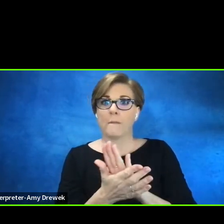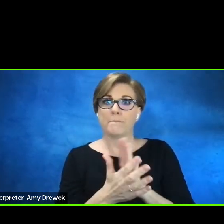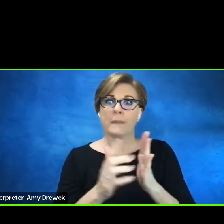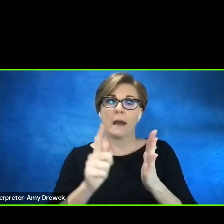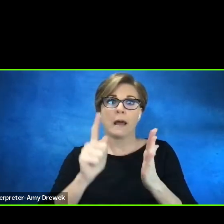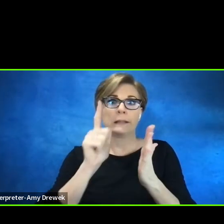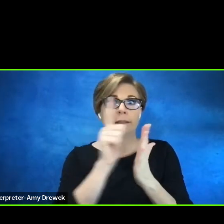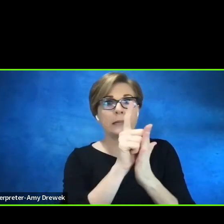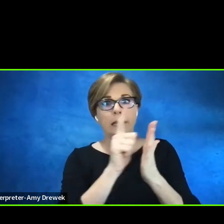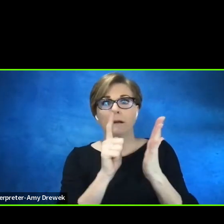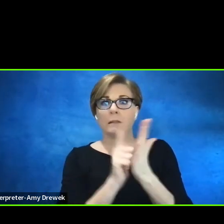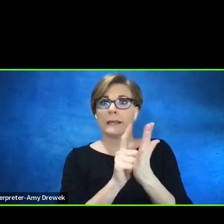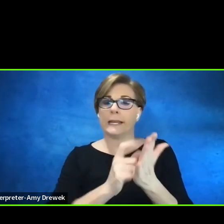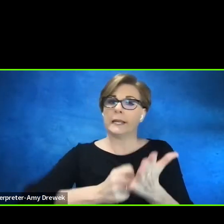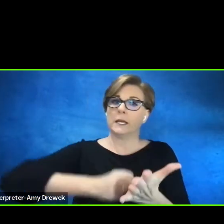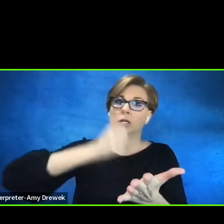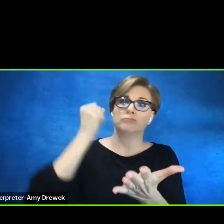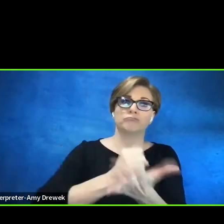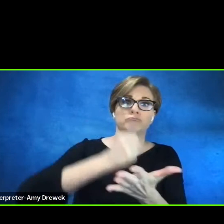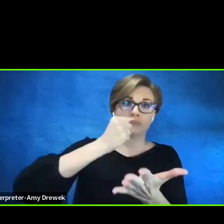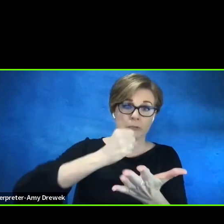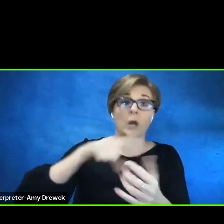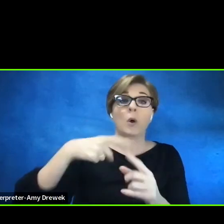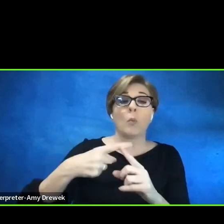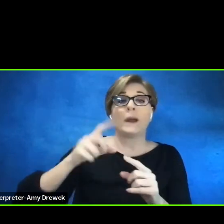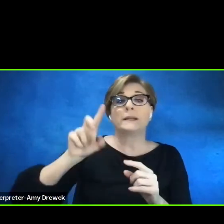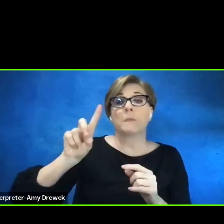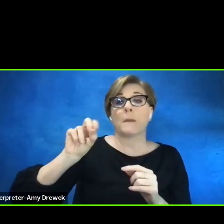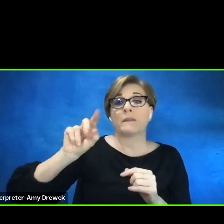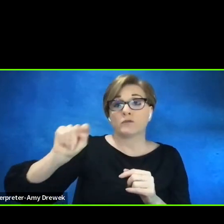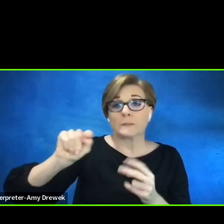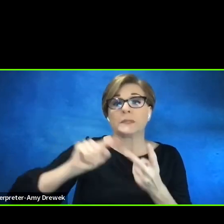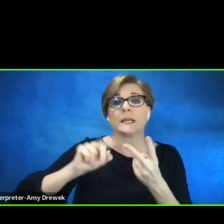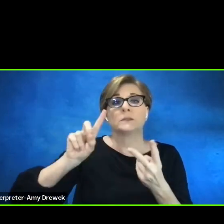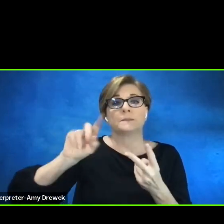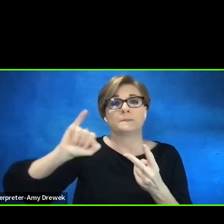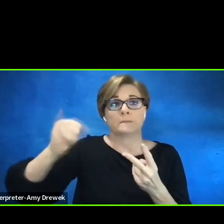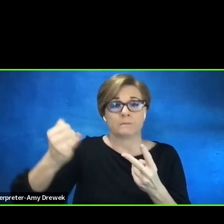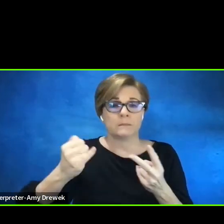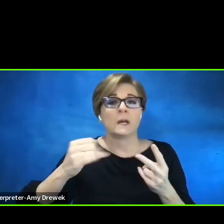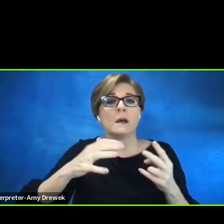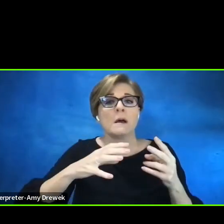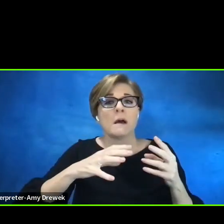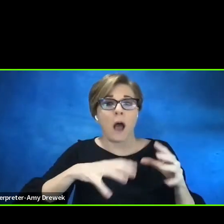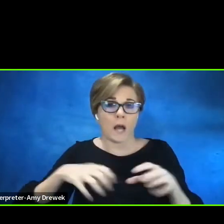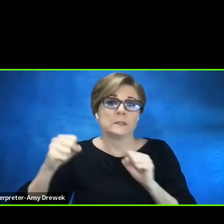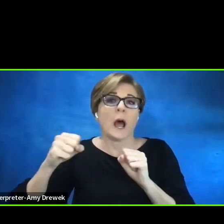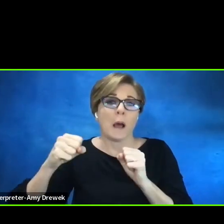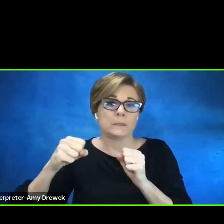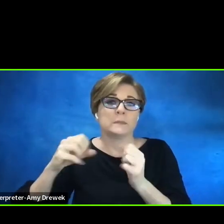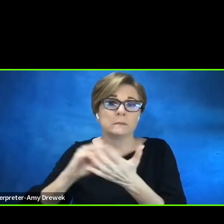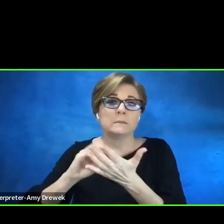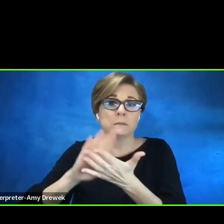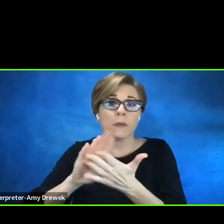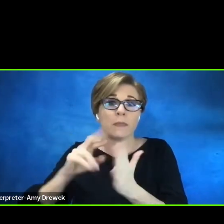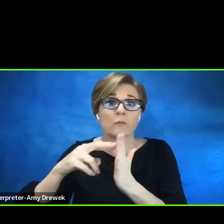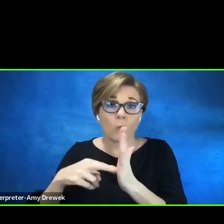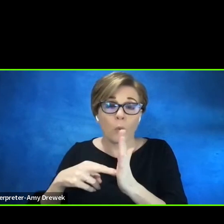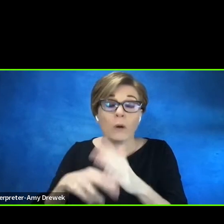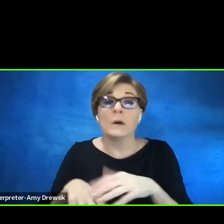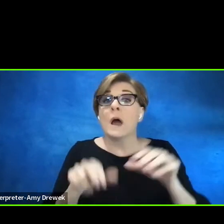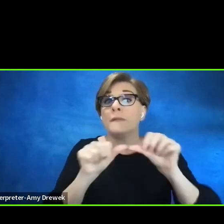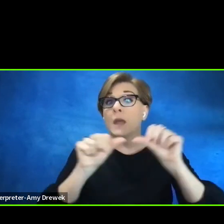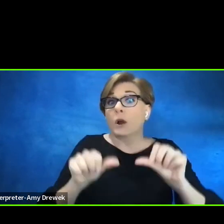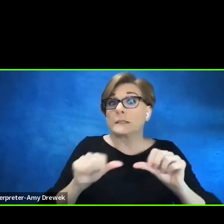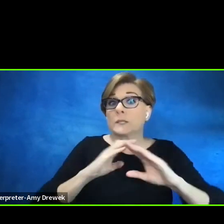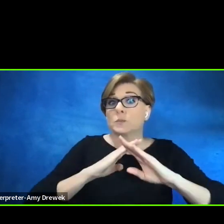enforceable once Department of Transportation and Department of Justice adopt our rule. Under the Architecture Barriers Act,